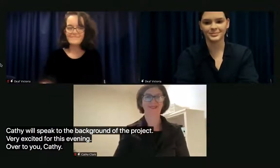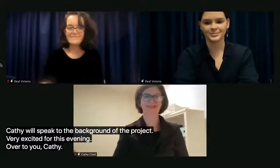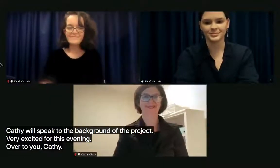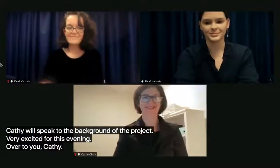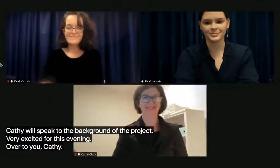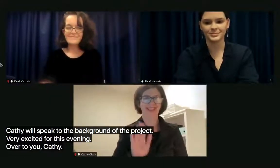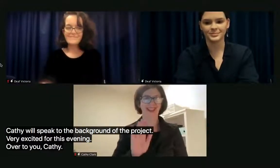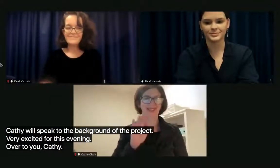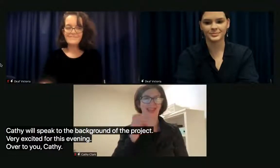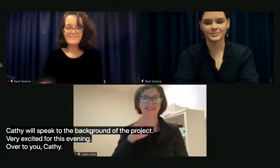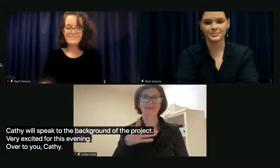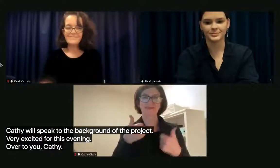Hello, everybody.